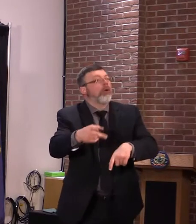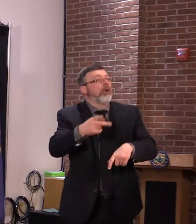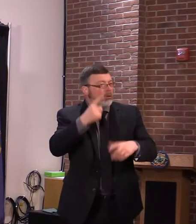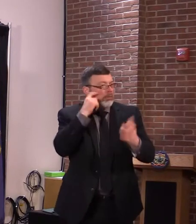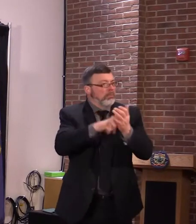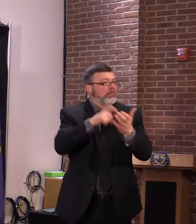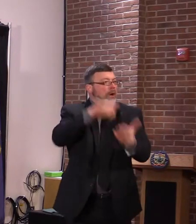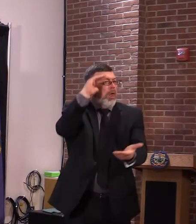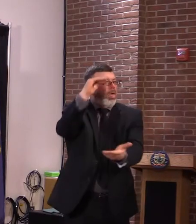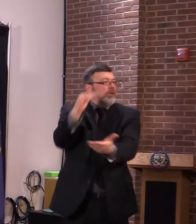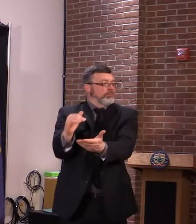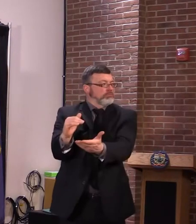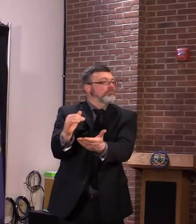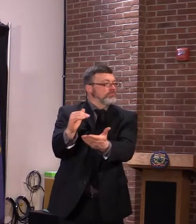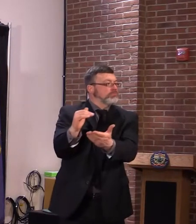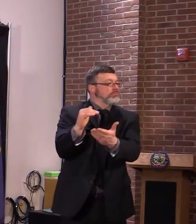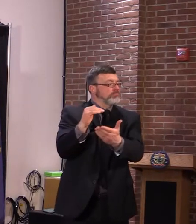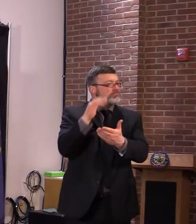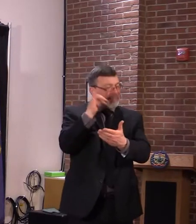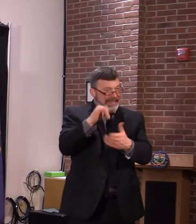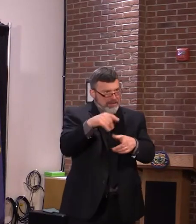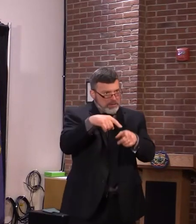detected in all of the